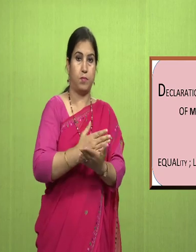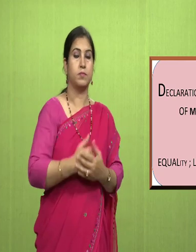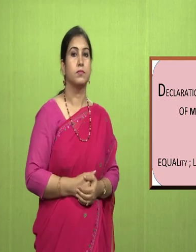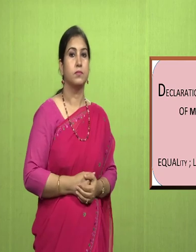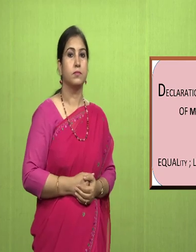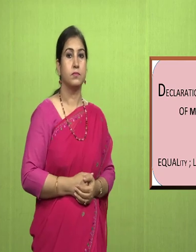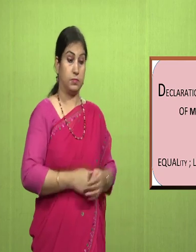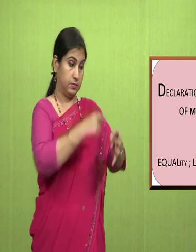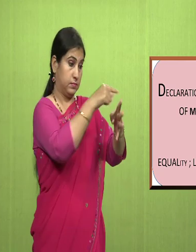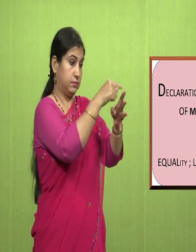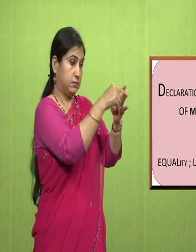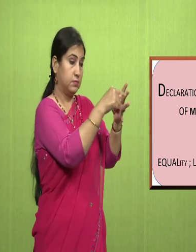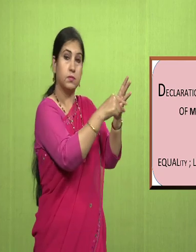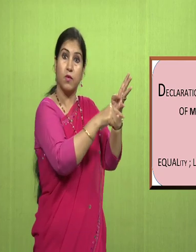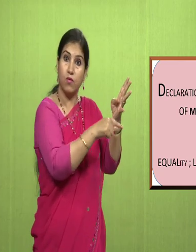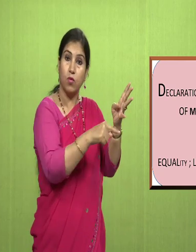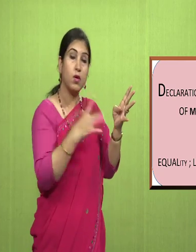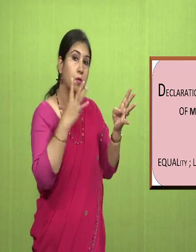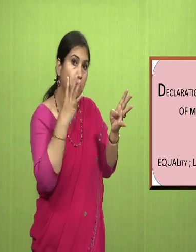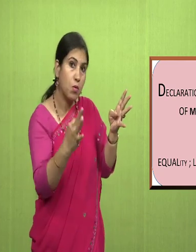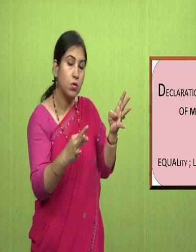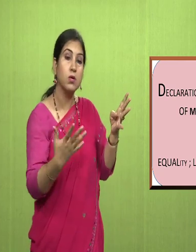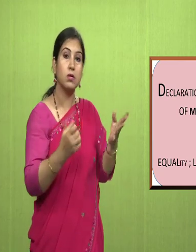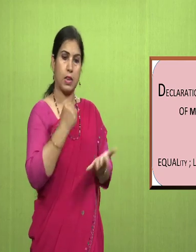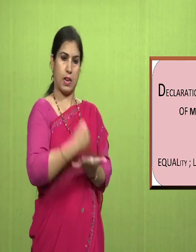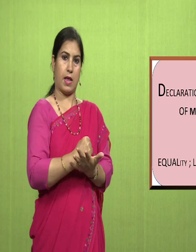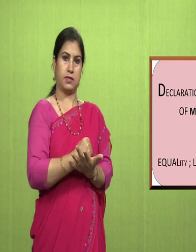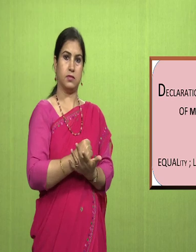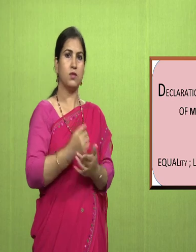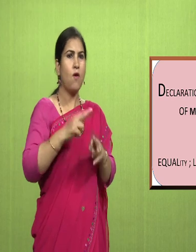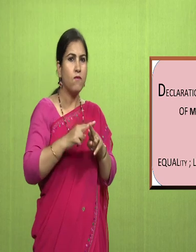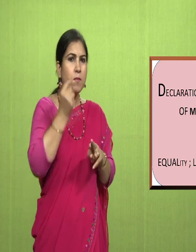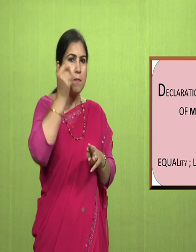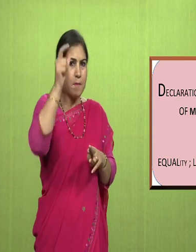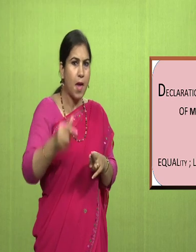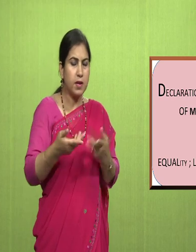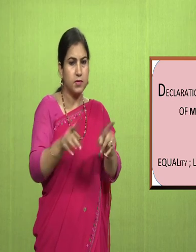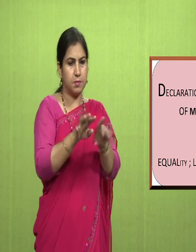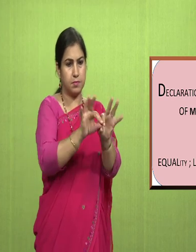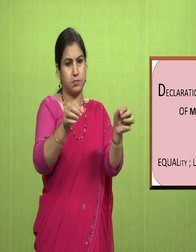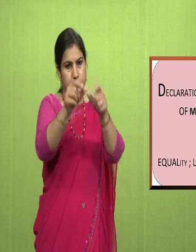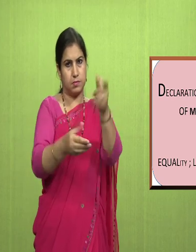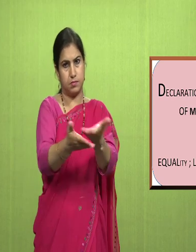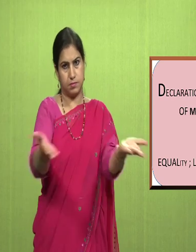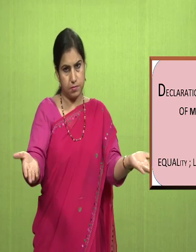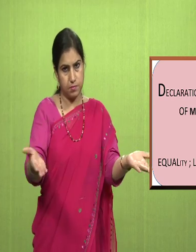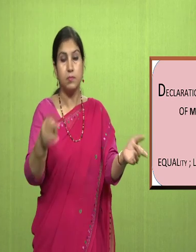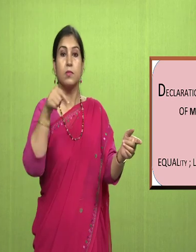All these four declarations of the rights of man and citizen was a